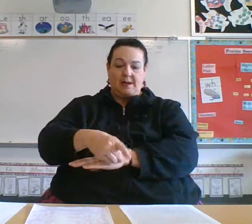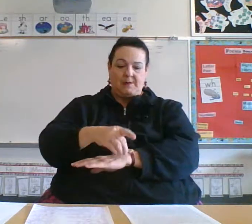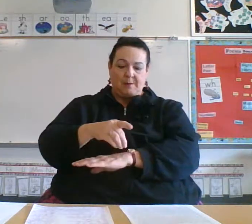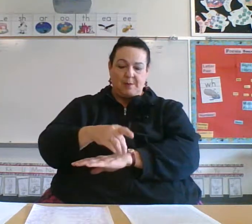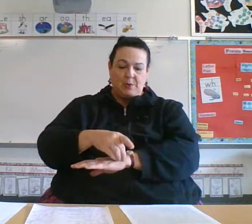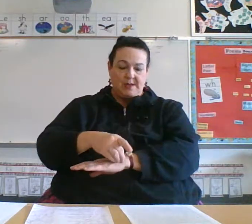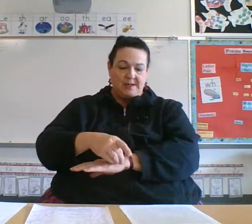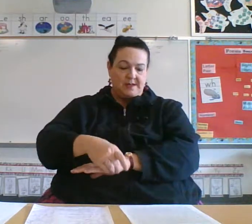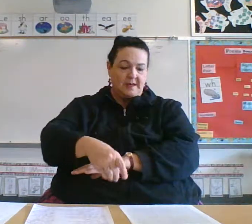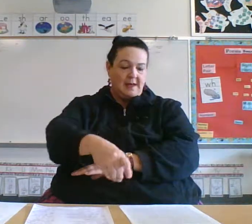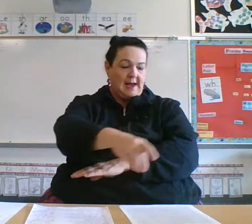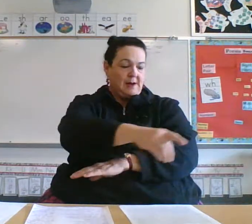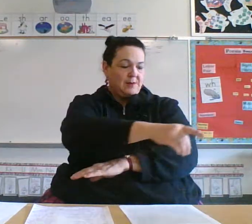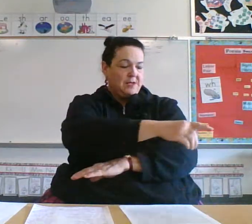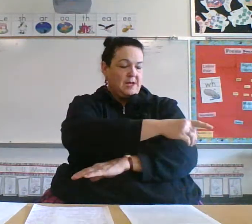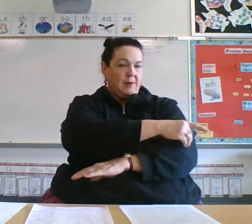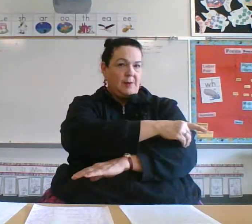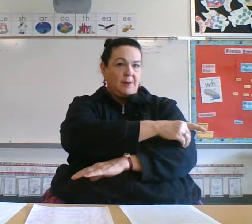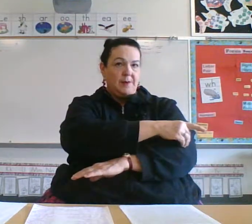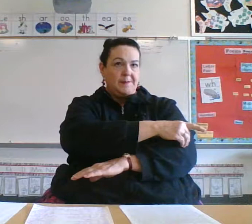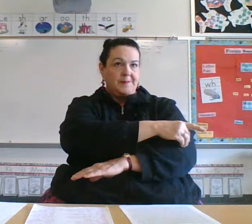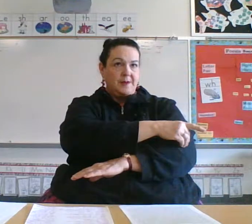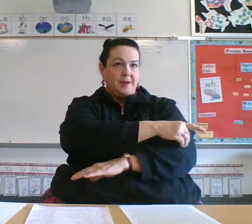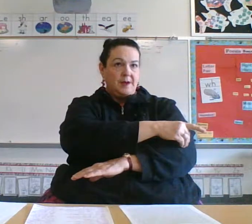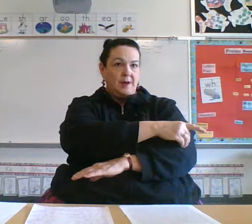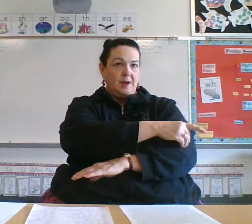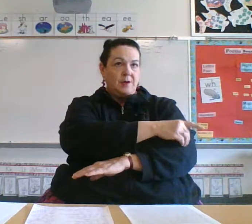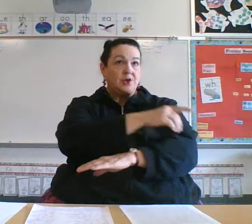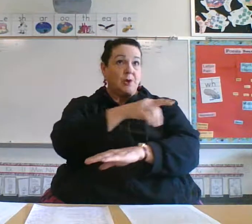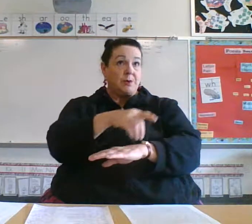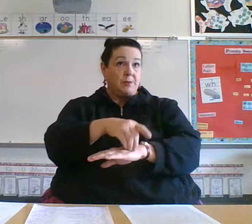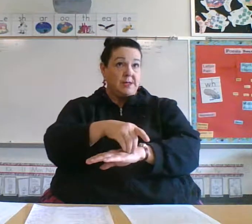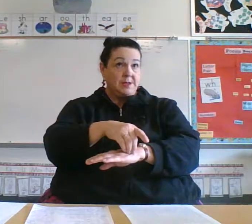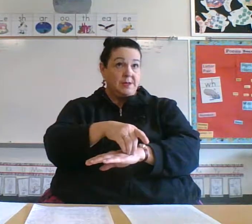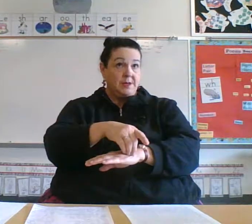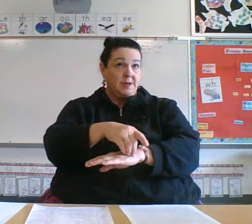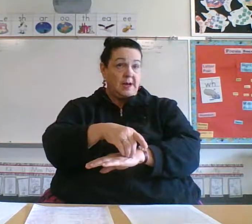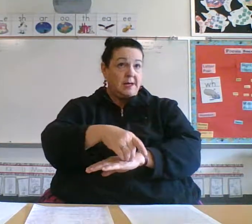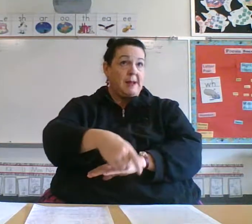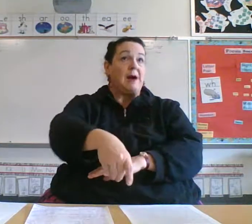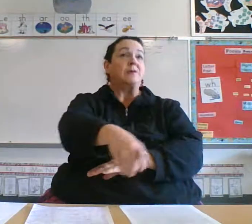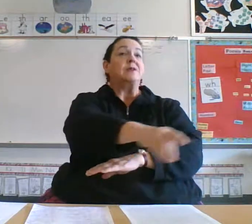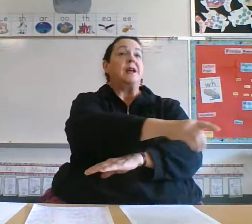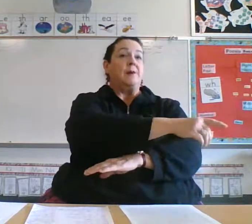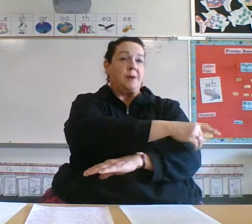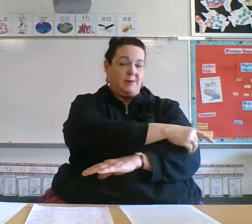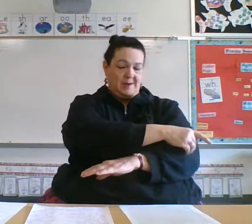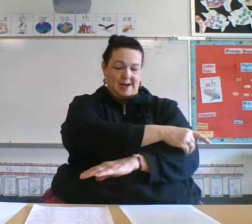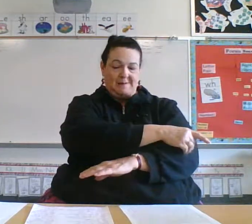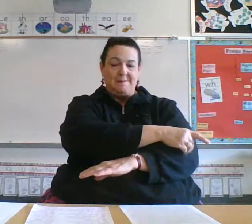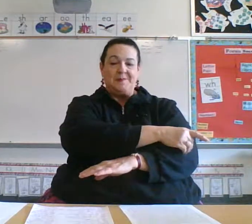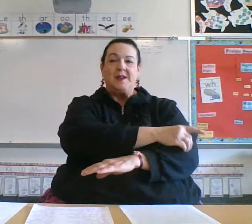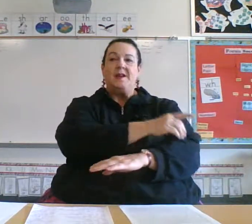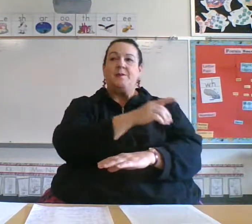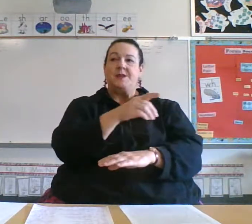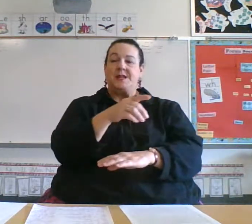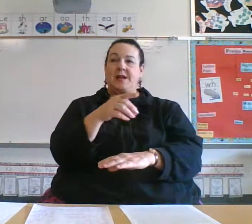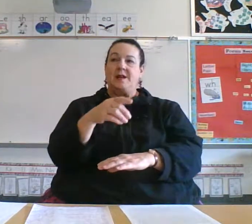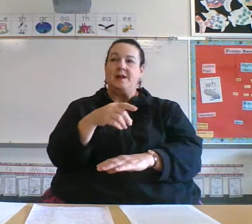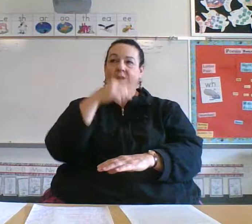from the wrist out to the elbow. Start with the wrist and come out to the elbow. Yeah, with a D.